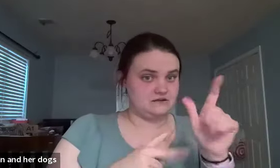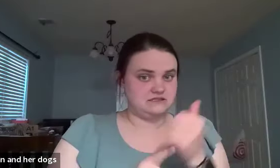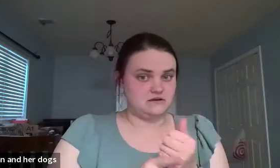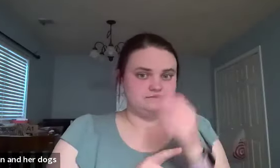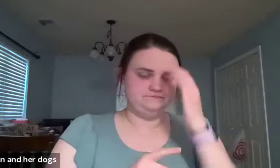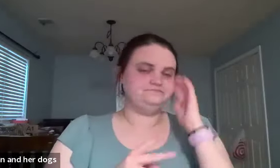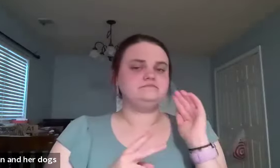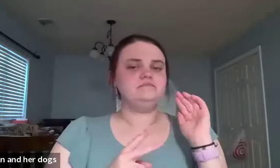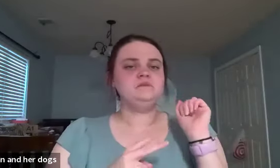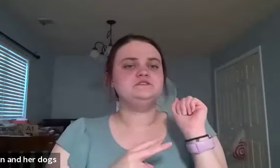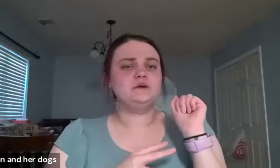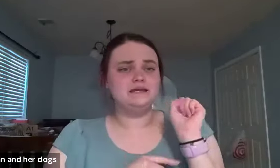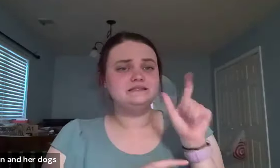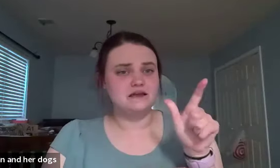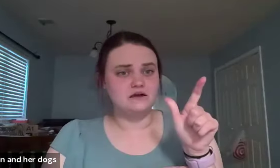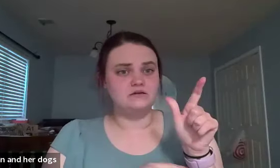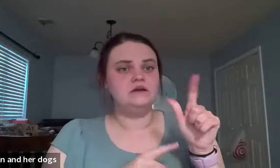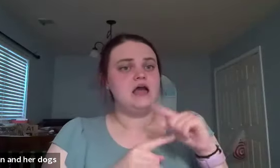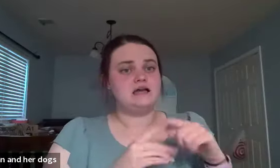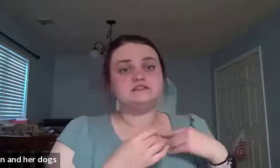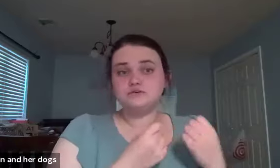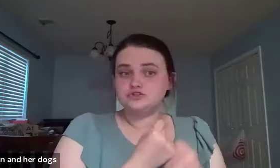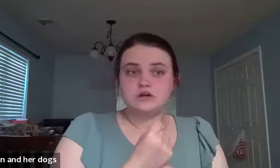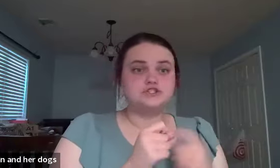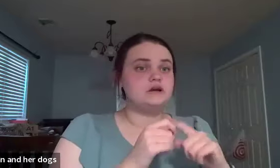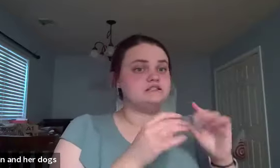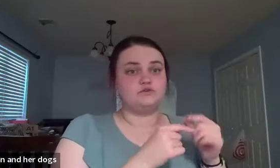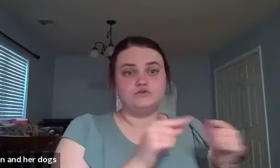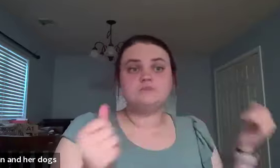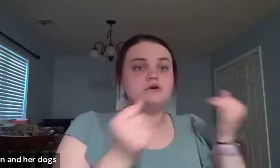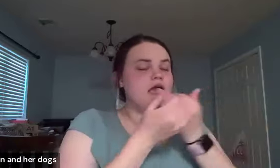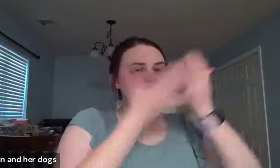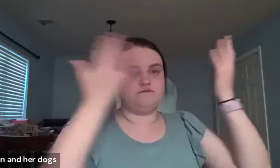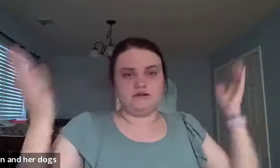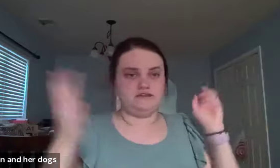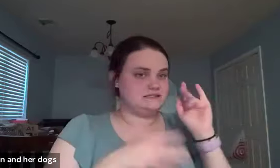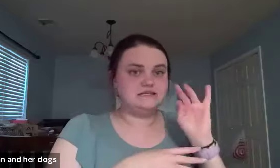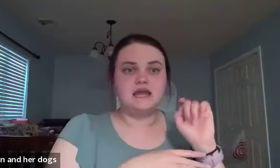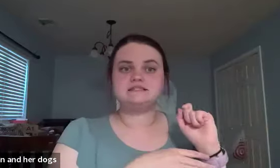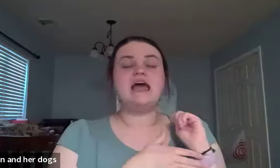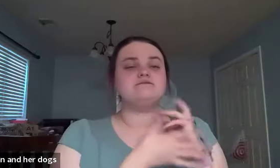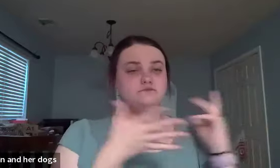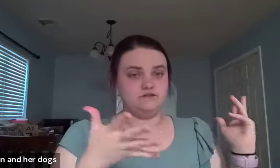ASL itself. So ASL has its own structure, has its own grammar, everything, syntax,